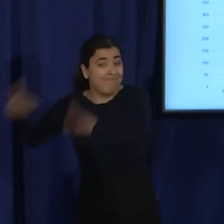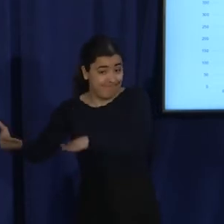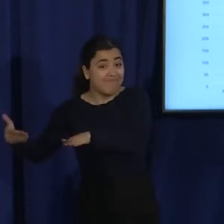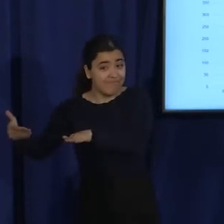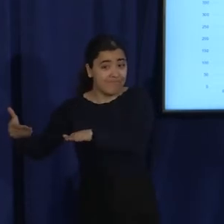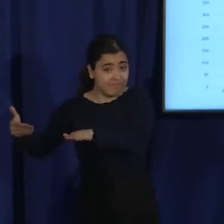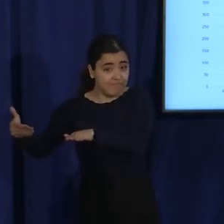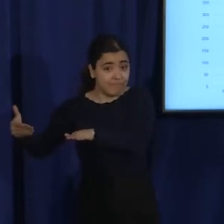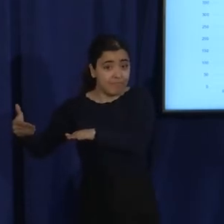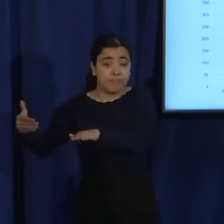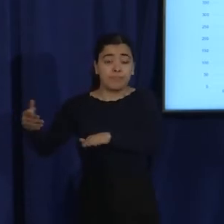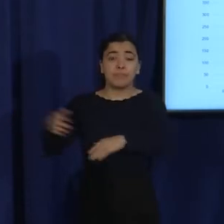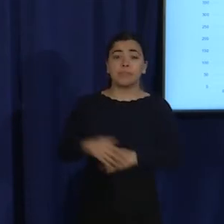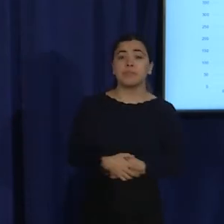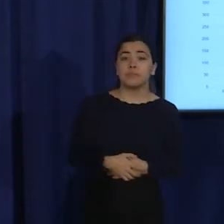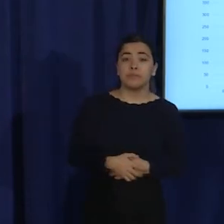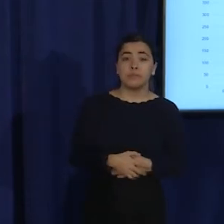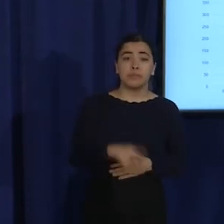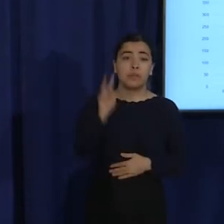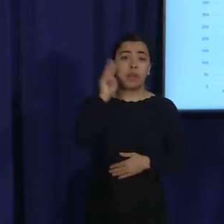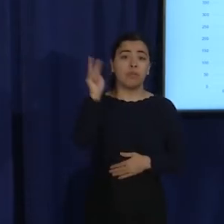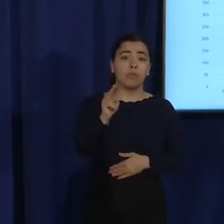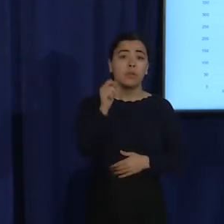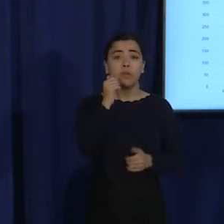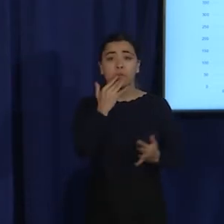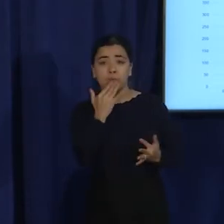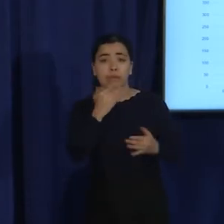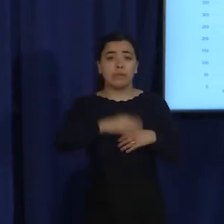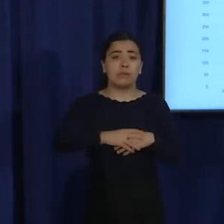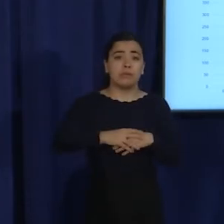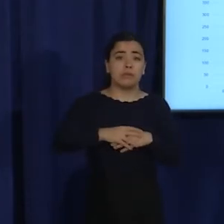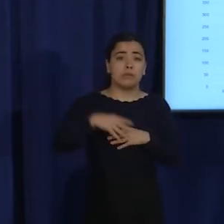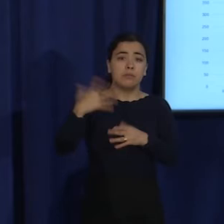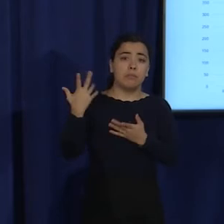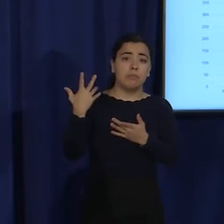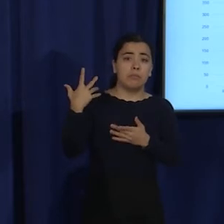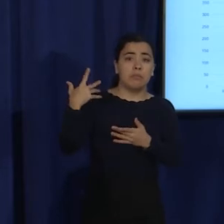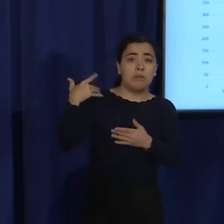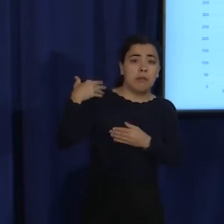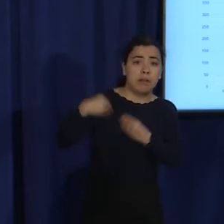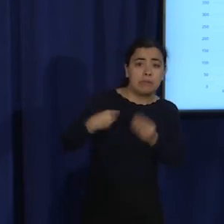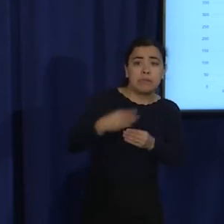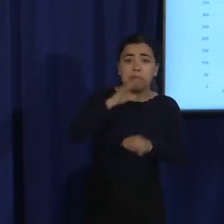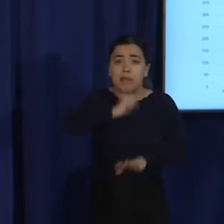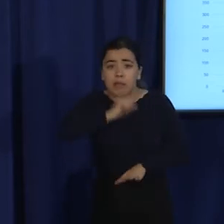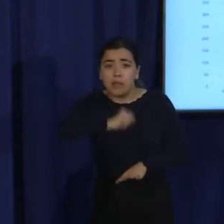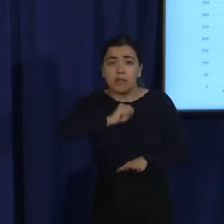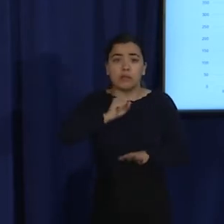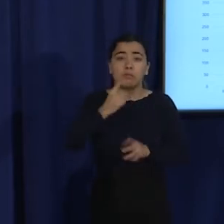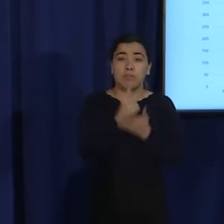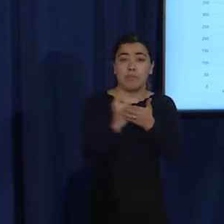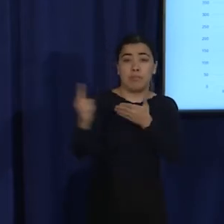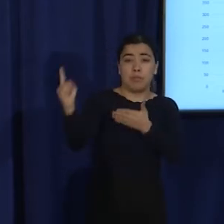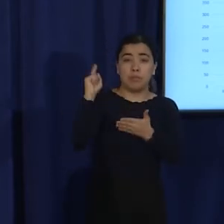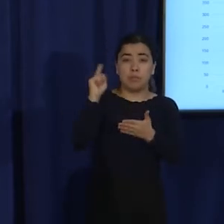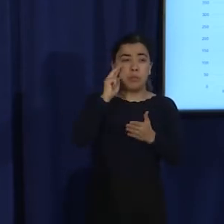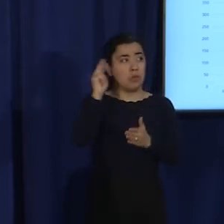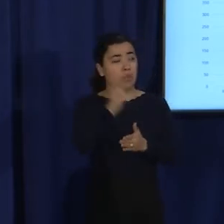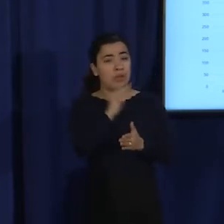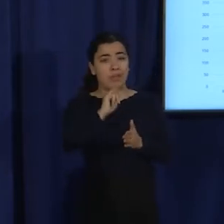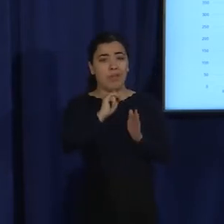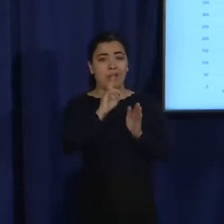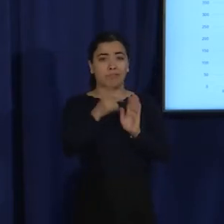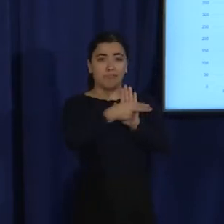our diagnosed cases by race and ethnicity and age, last week in Chicago, what you see here, again, blue represents